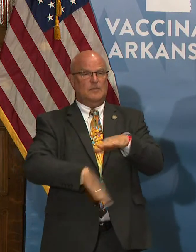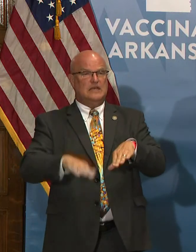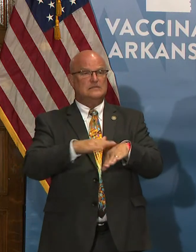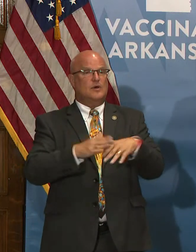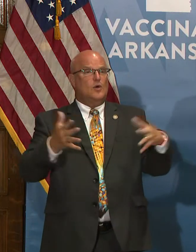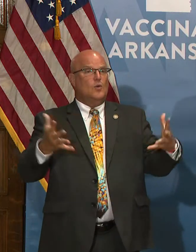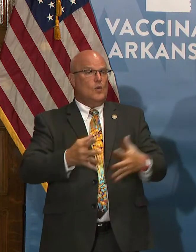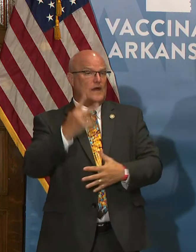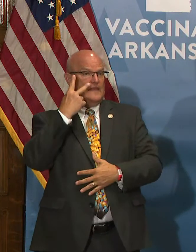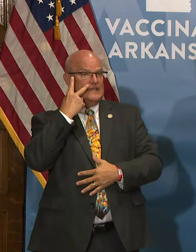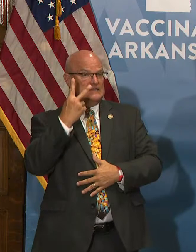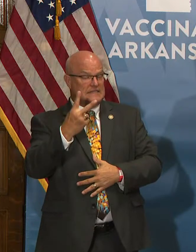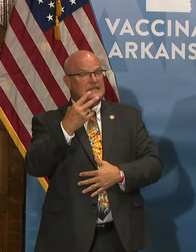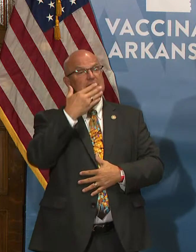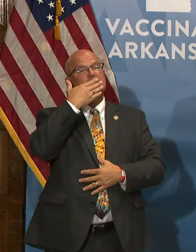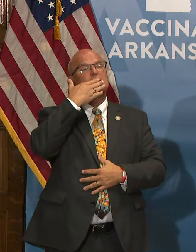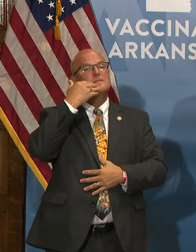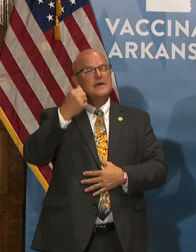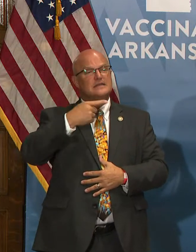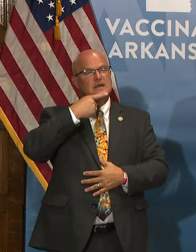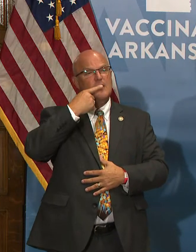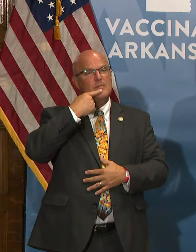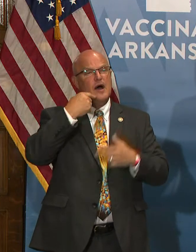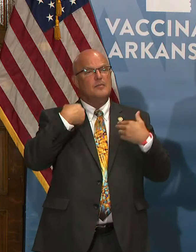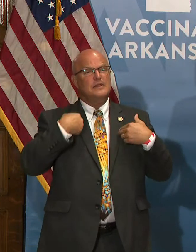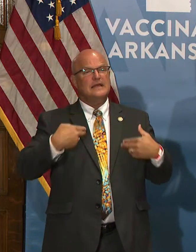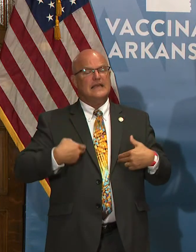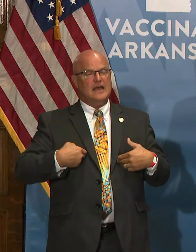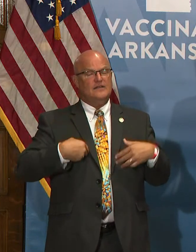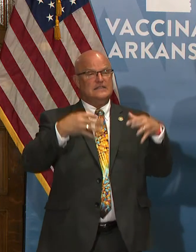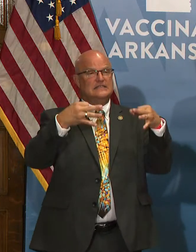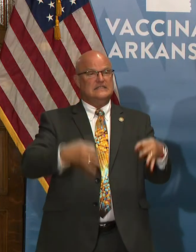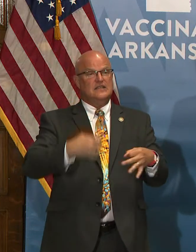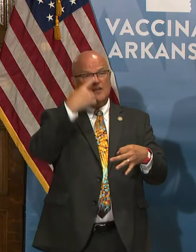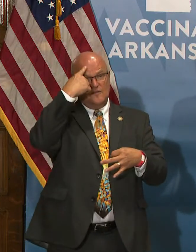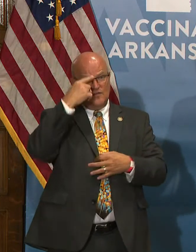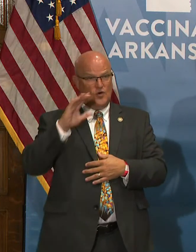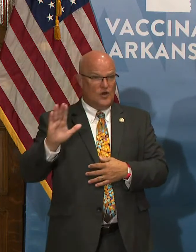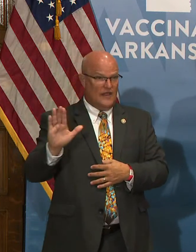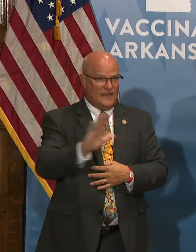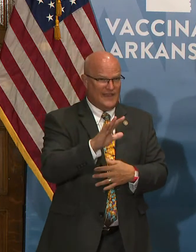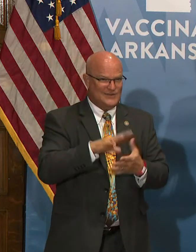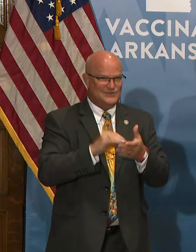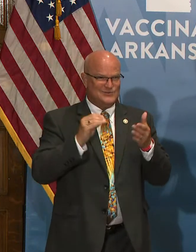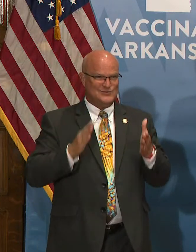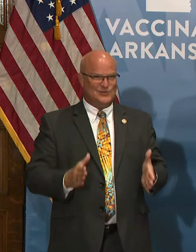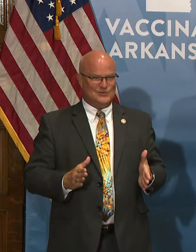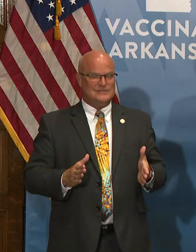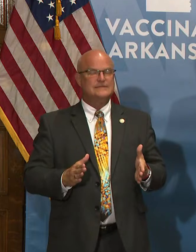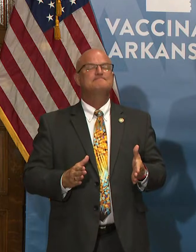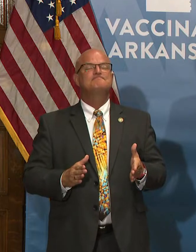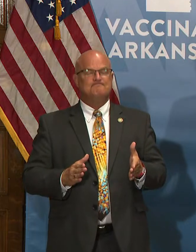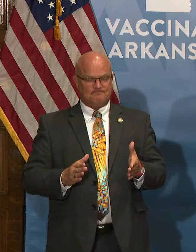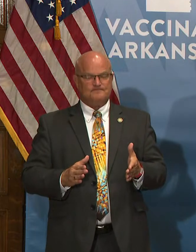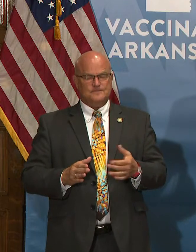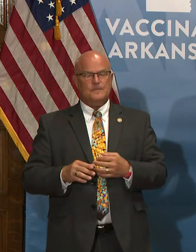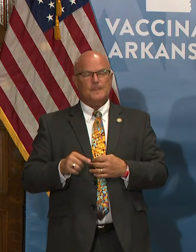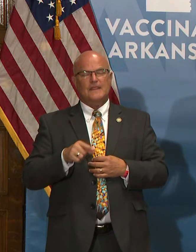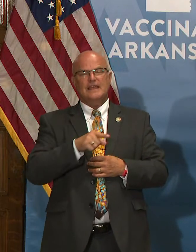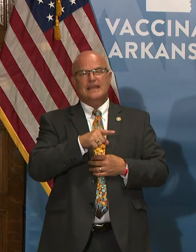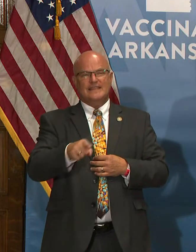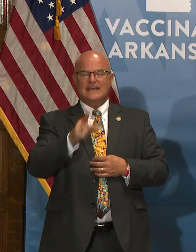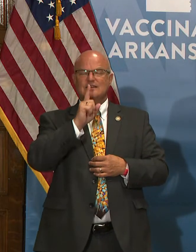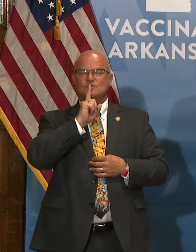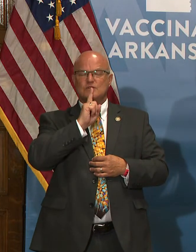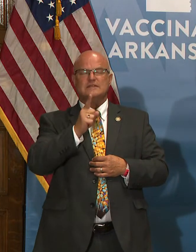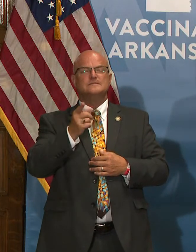what they see as the best public health outcome for the students in their district. To me, they have